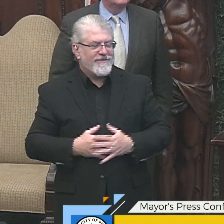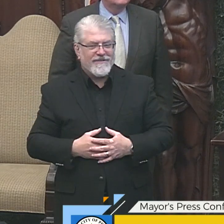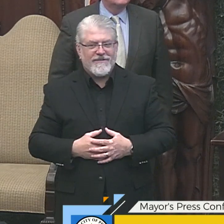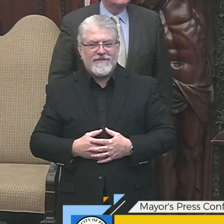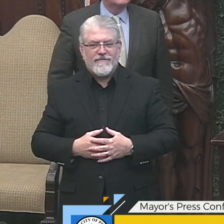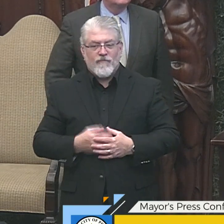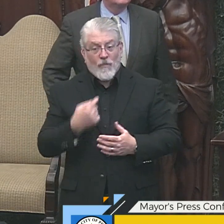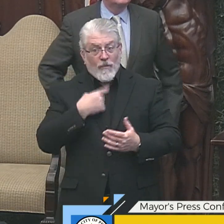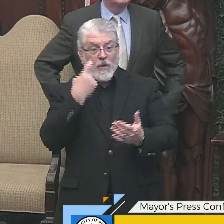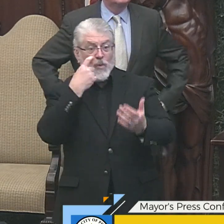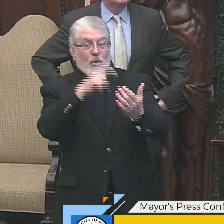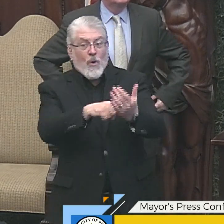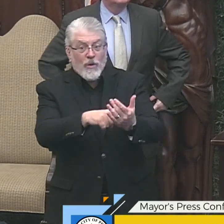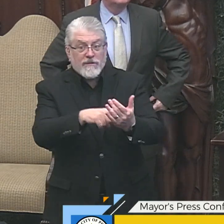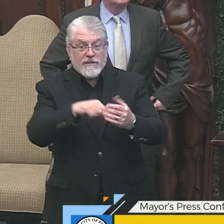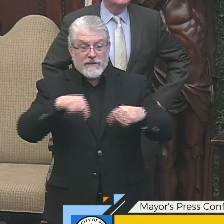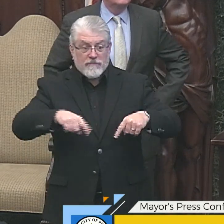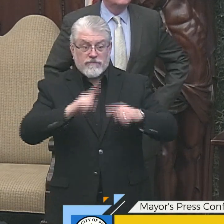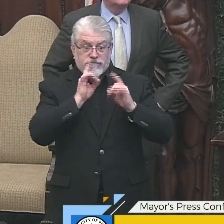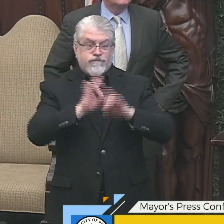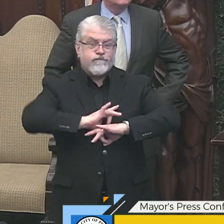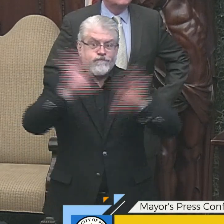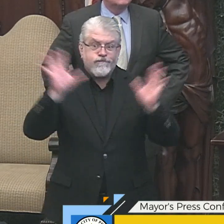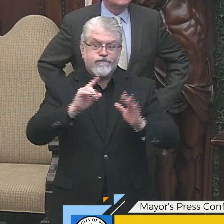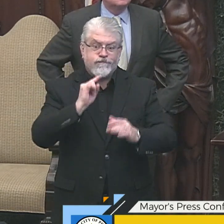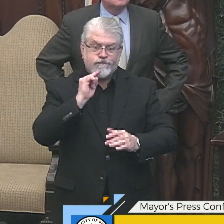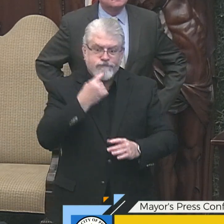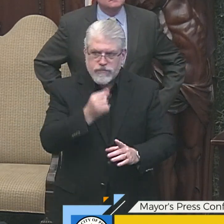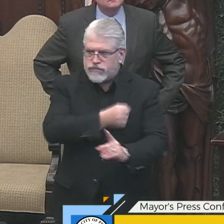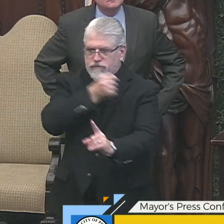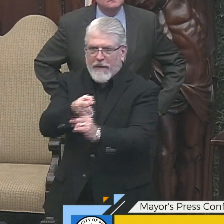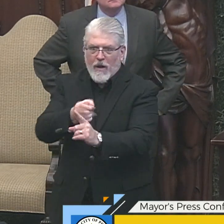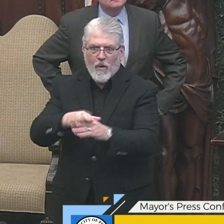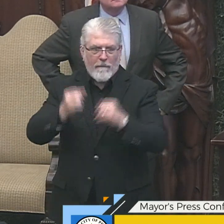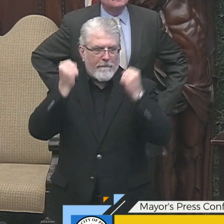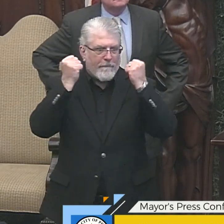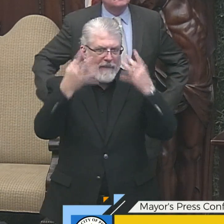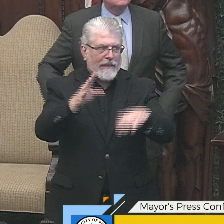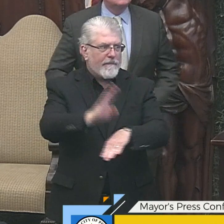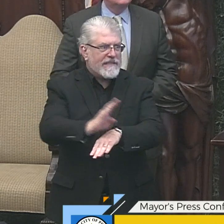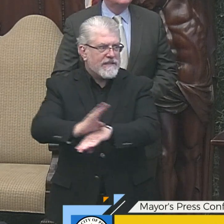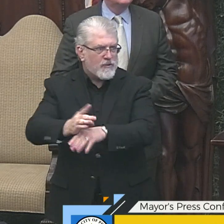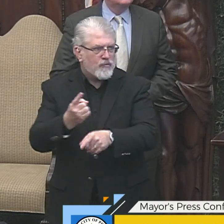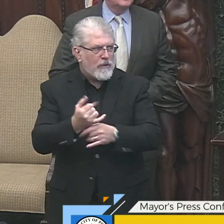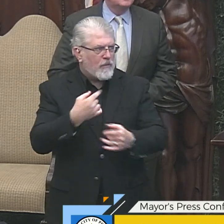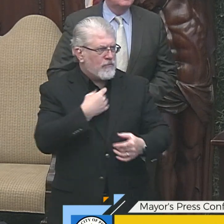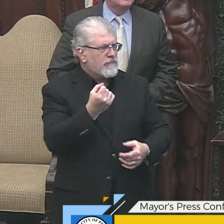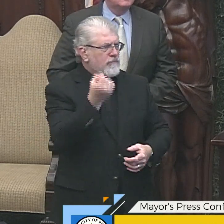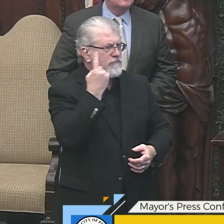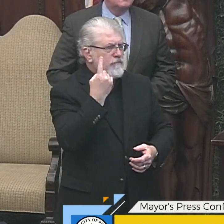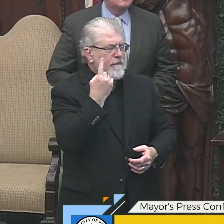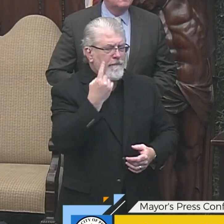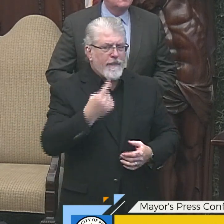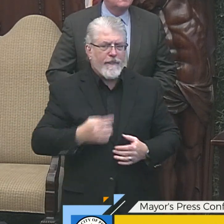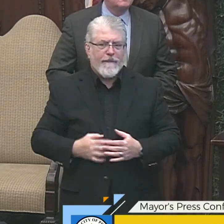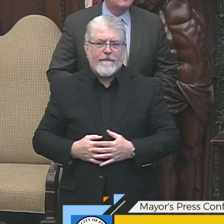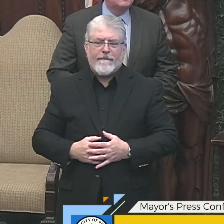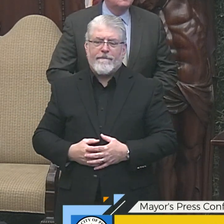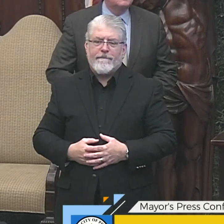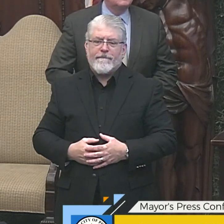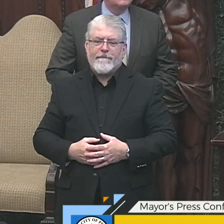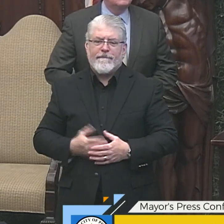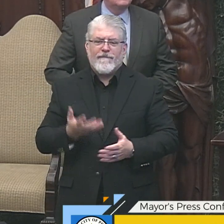huge disruption that these closures and this crisis is having on our small businesses and our workers. I touched on this